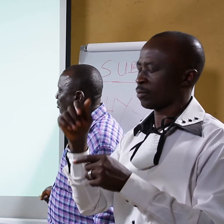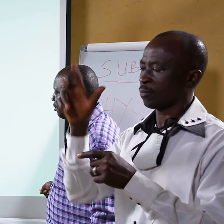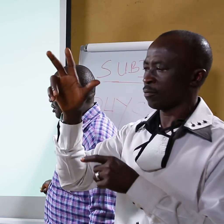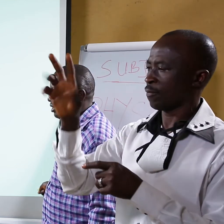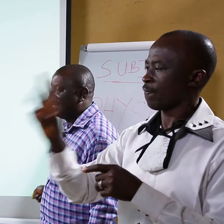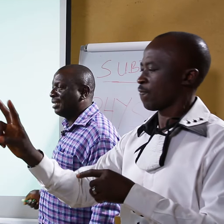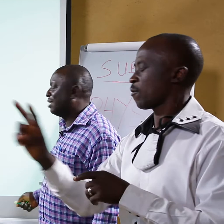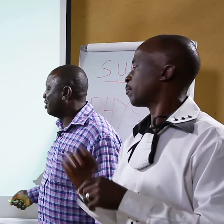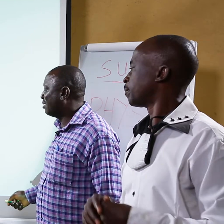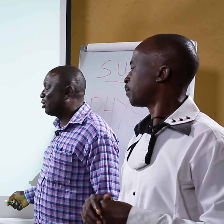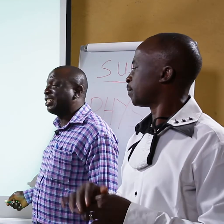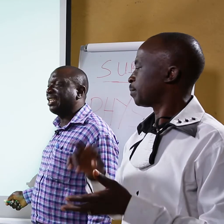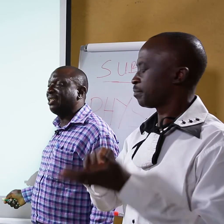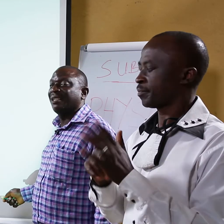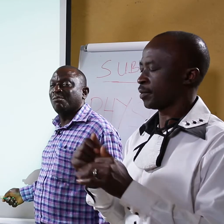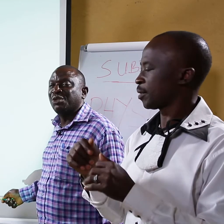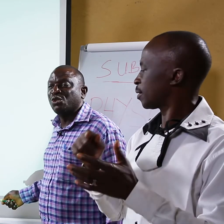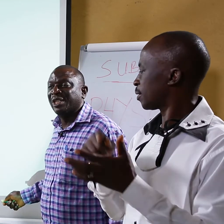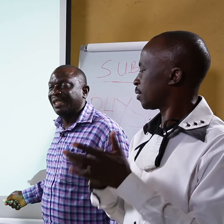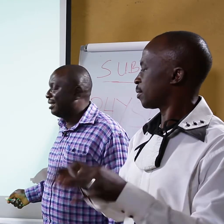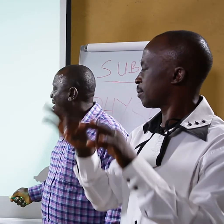3 volts. That means the potential